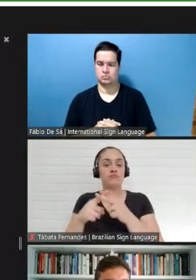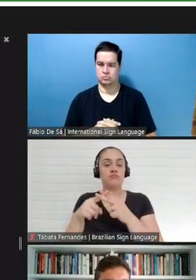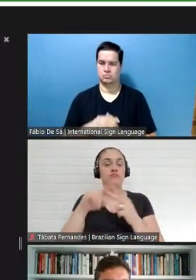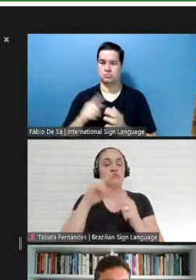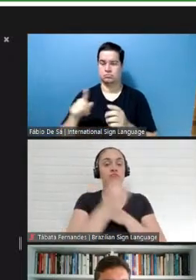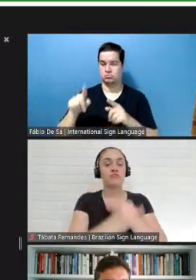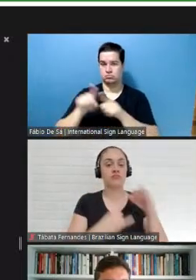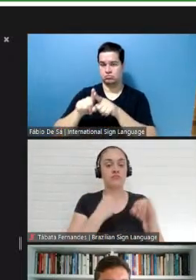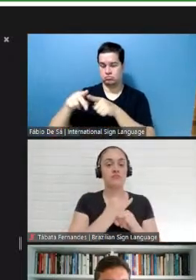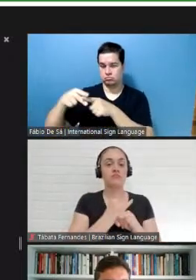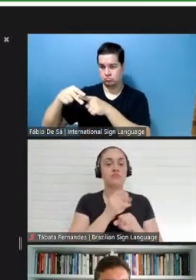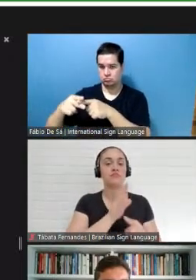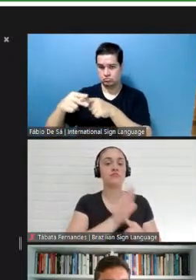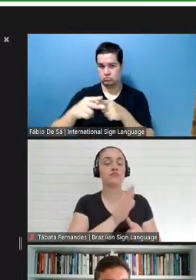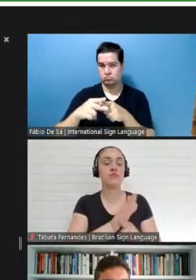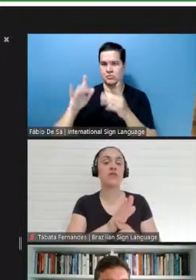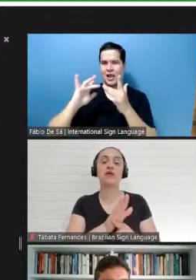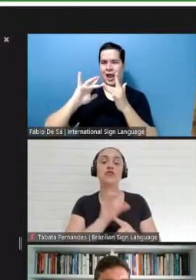for everybody.